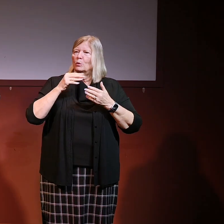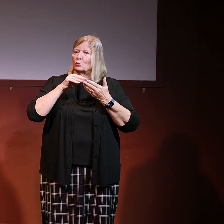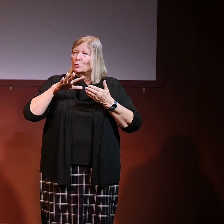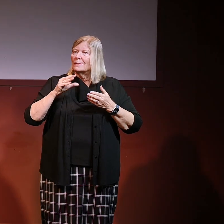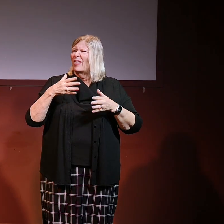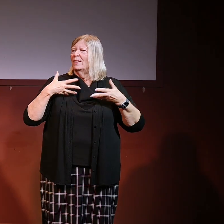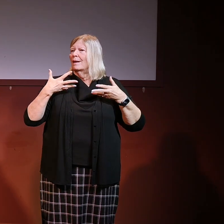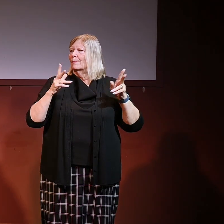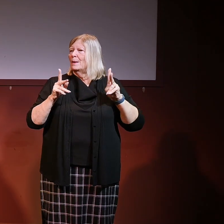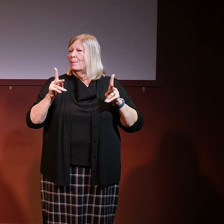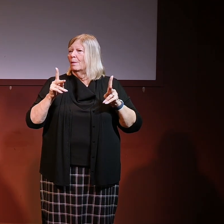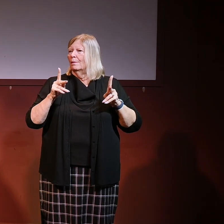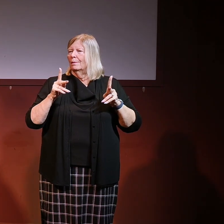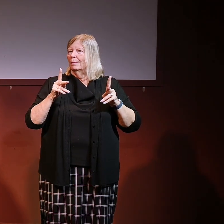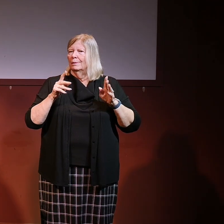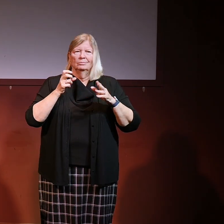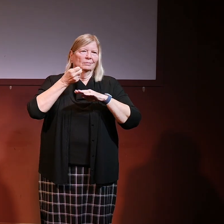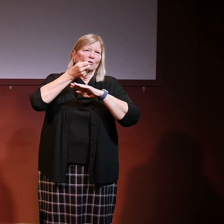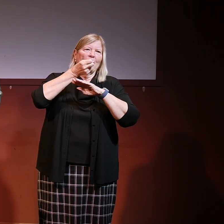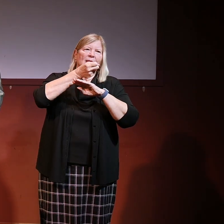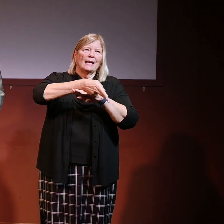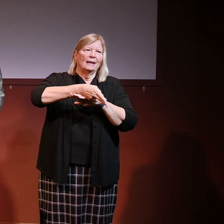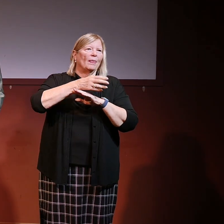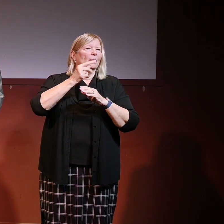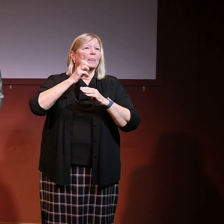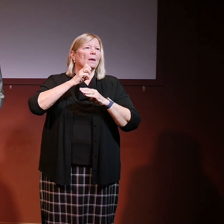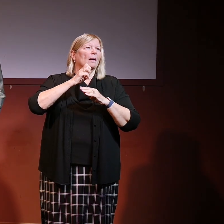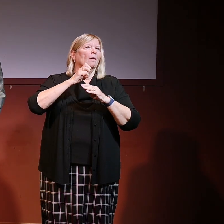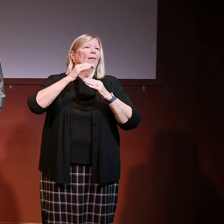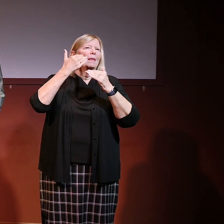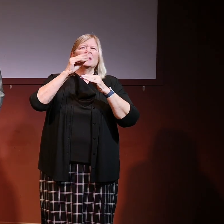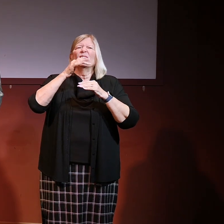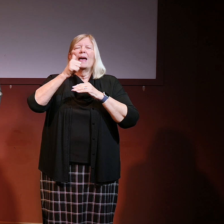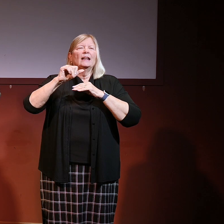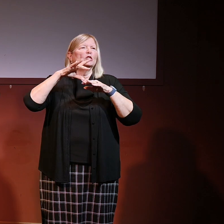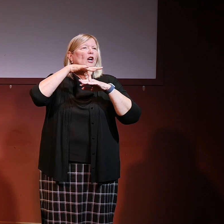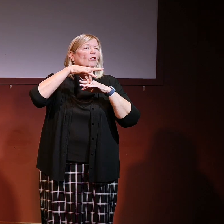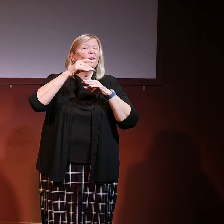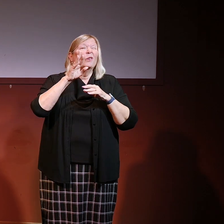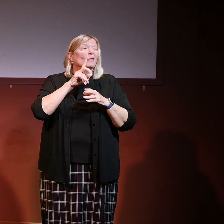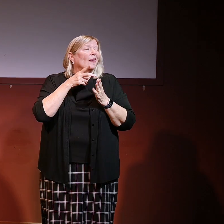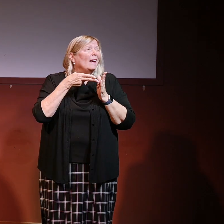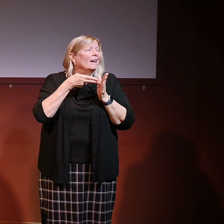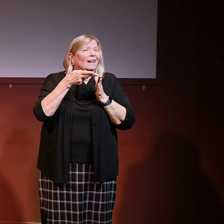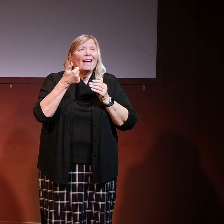our young people, transcending the bounds of any geography or frankly anything that